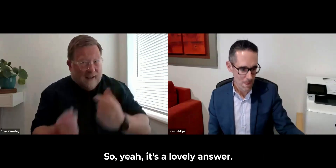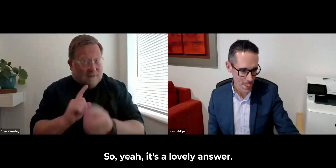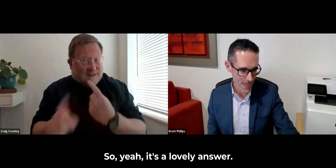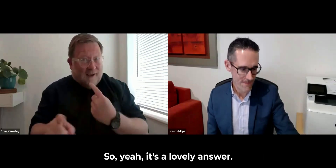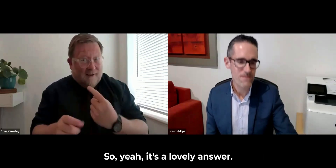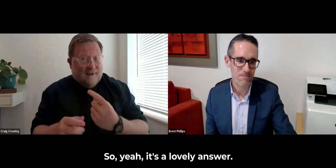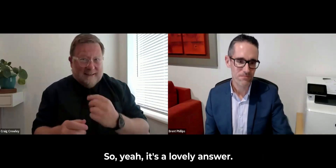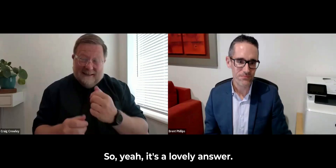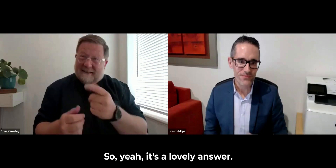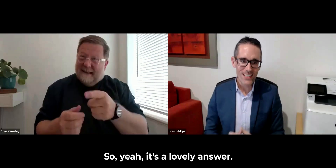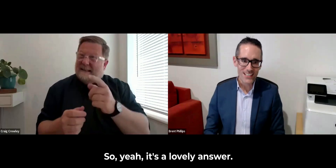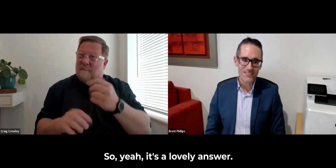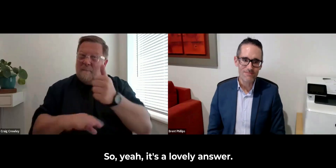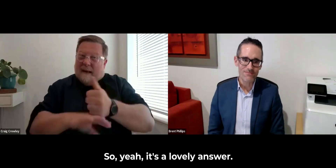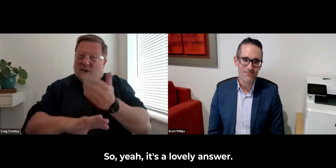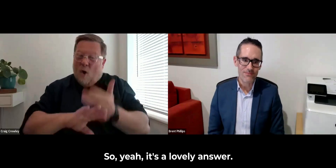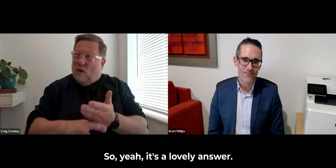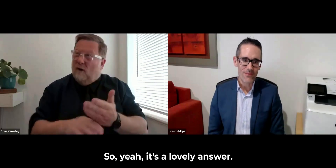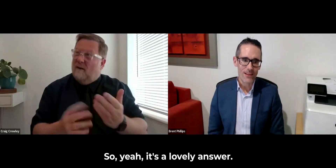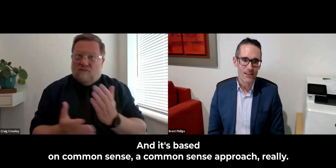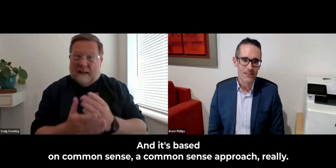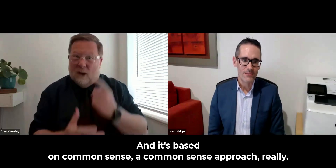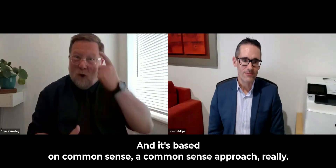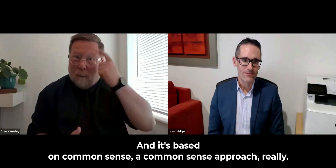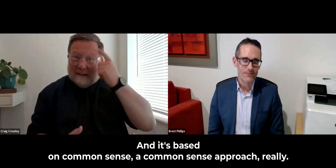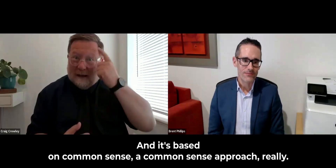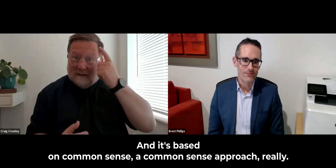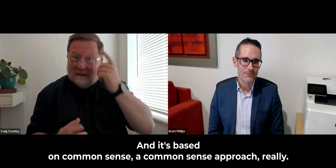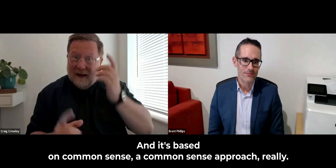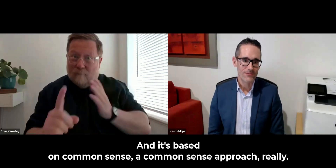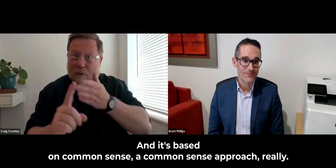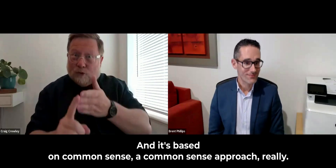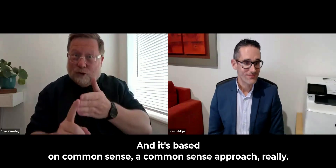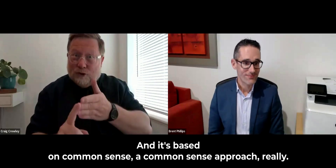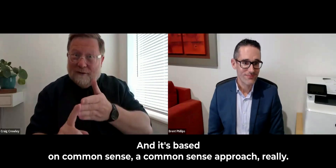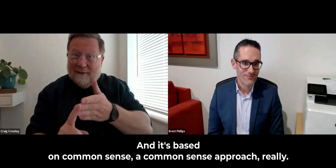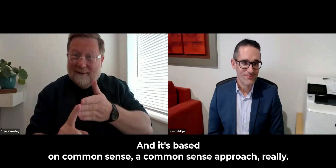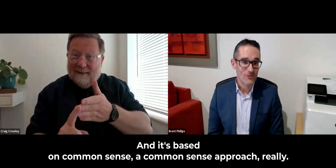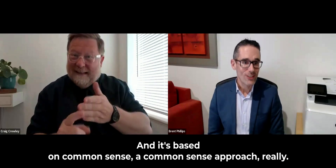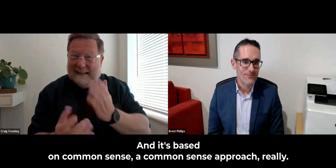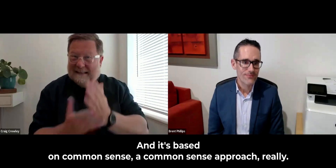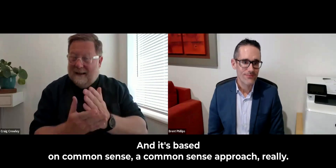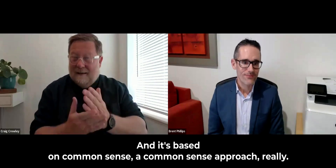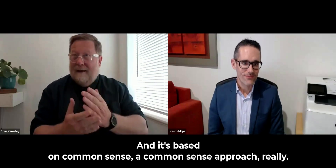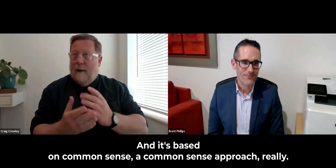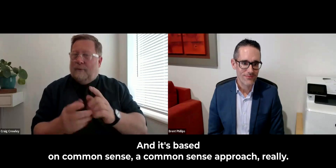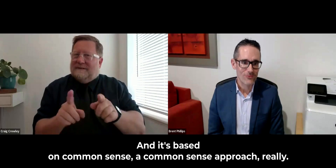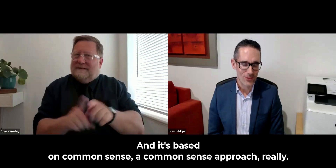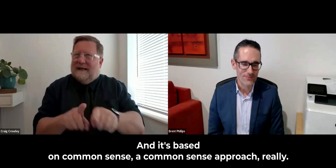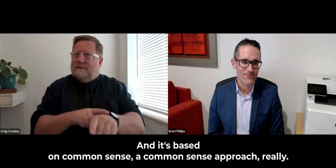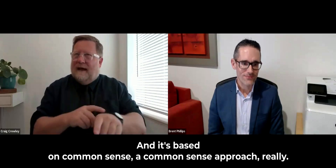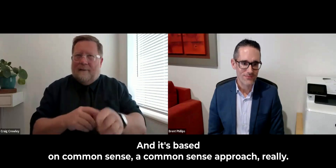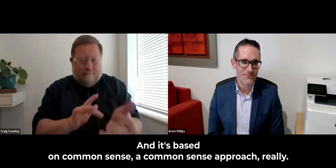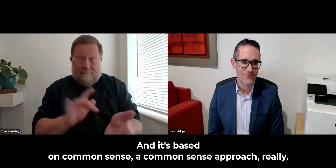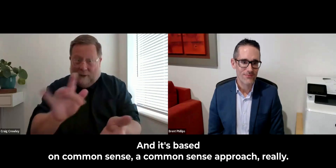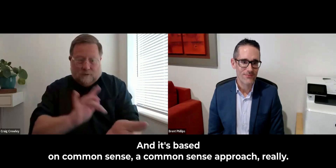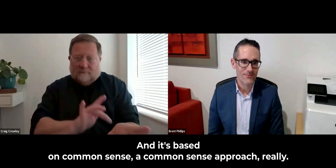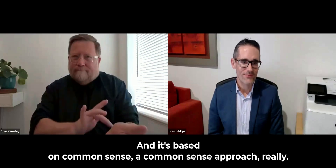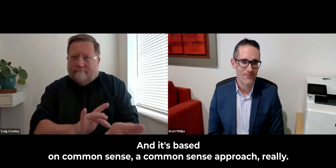So yeah, it's a lovely answer, and yeah, it's based on common sense, a common sense approach, really.